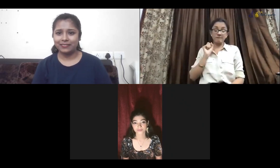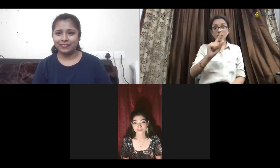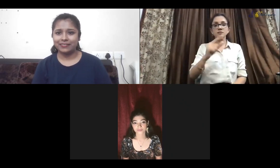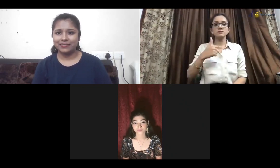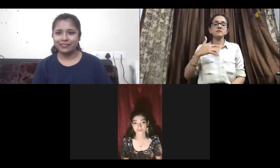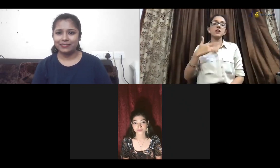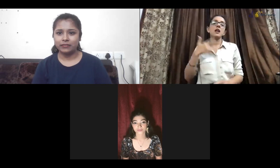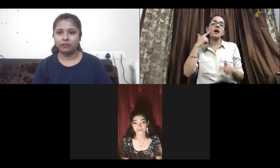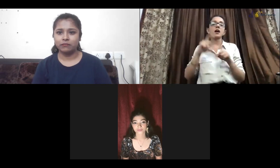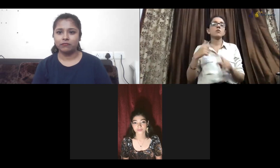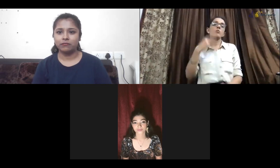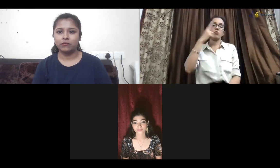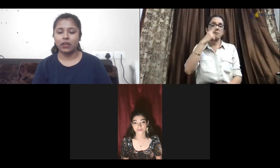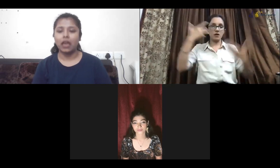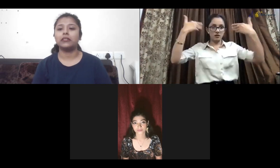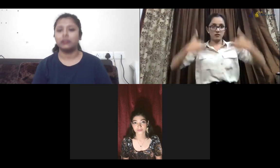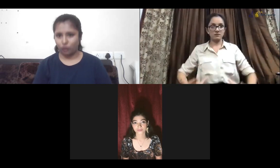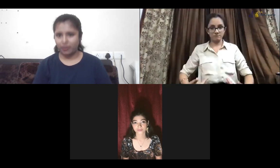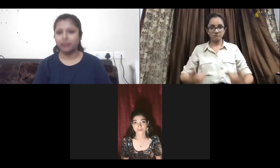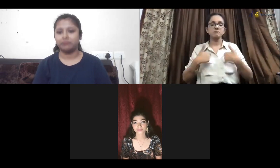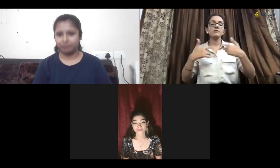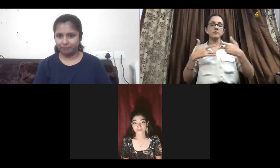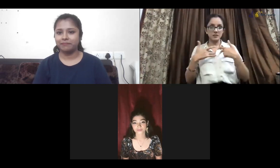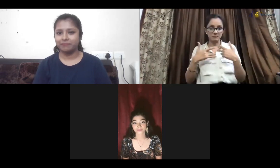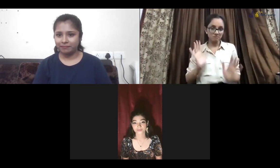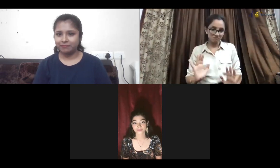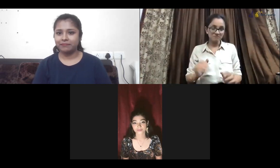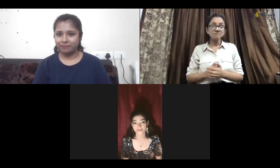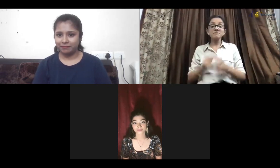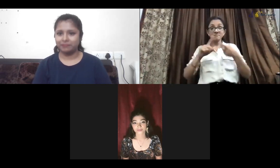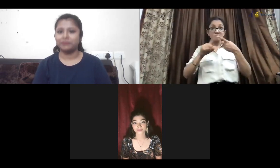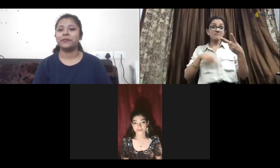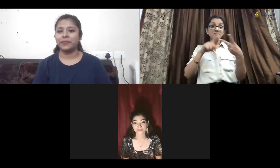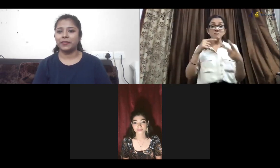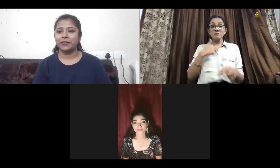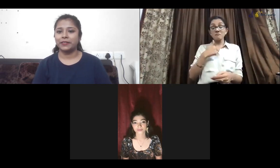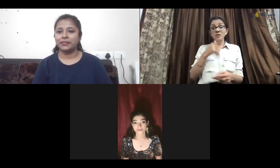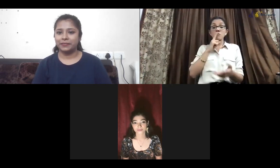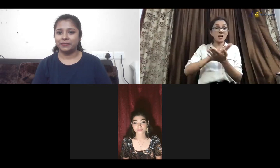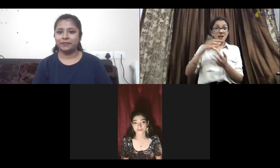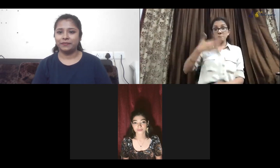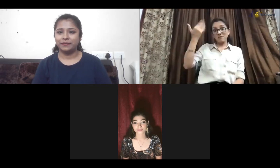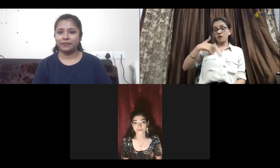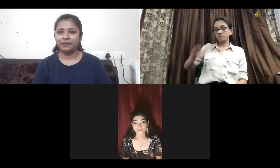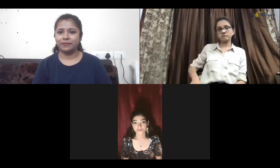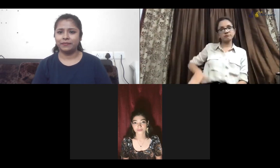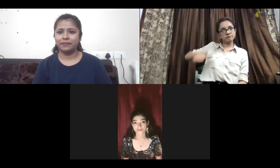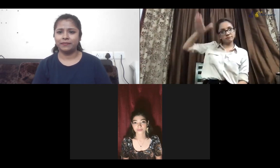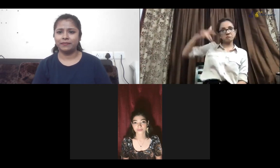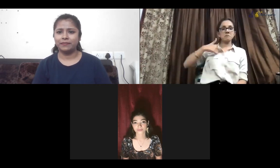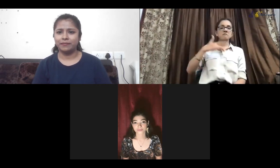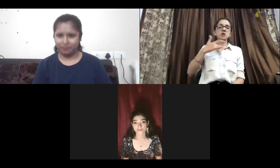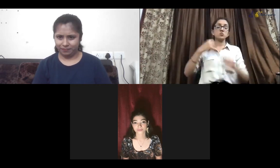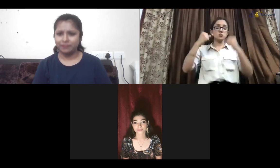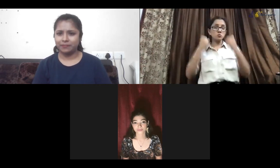I feel when I reflect on myself, I see that I am a woman first, and second,